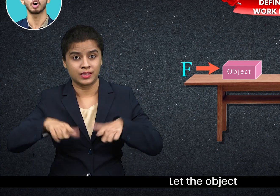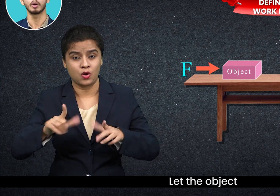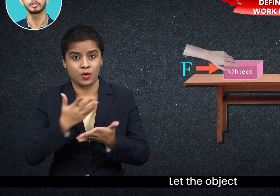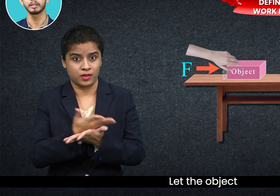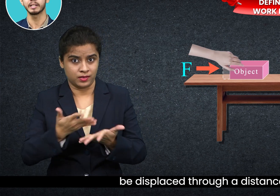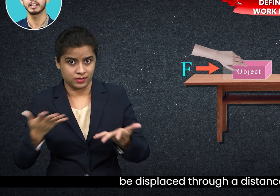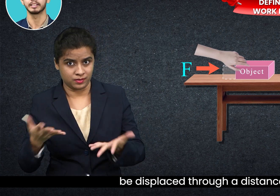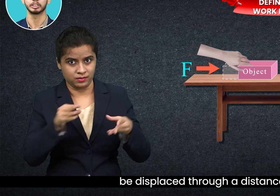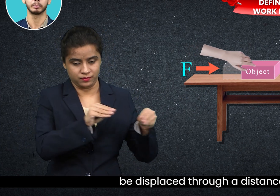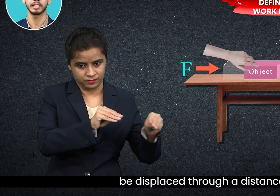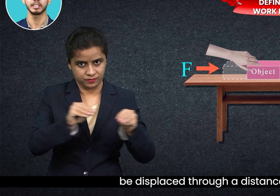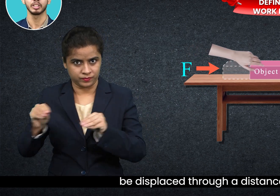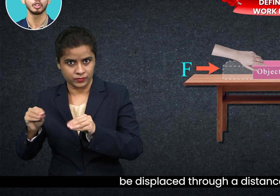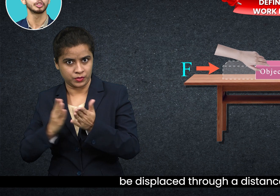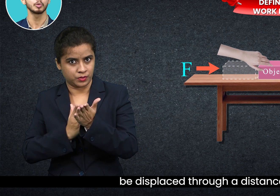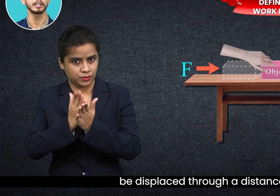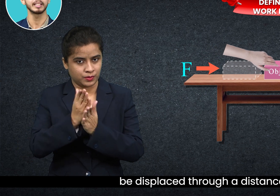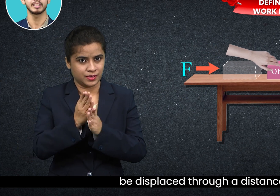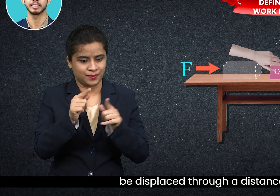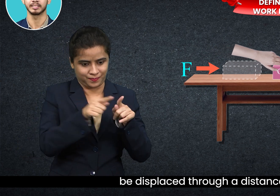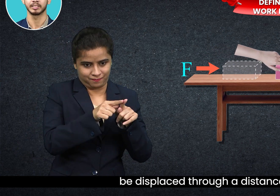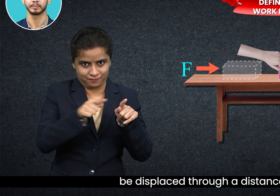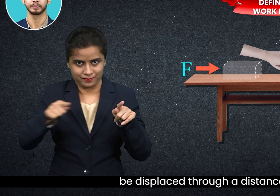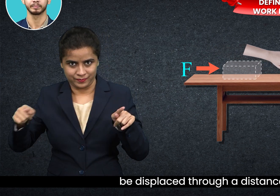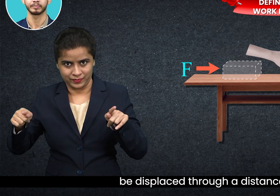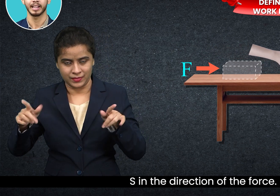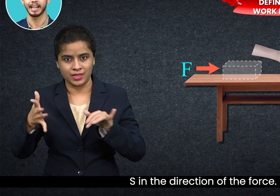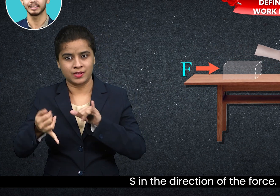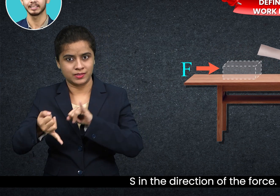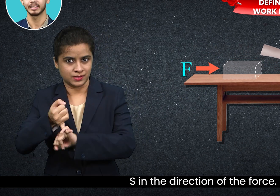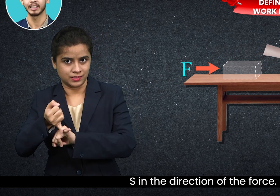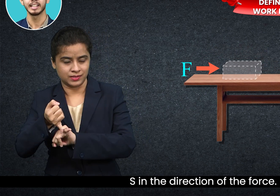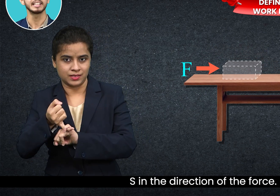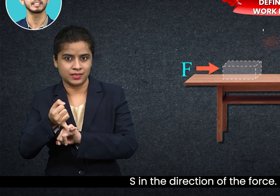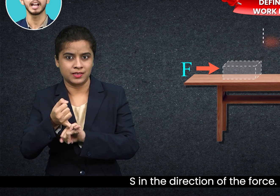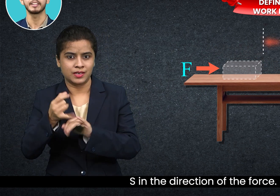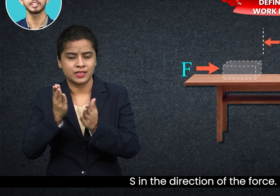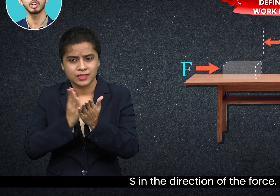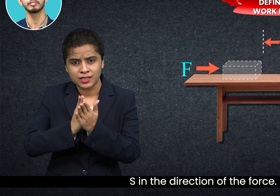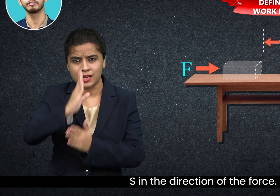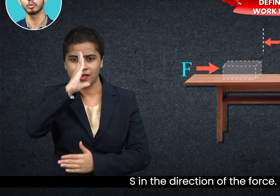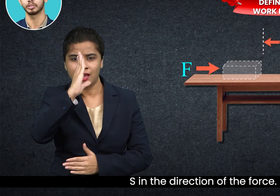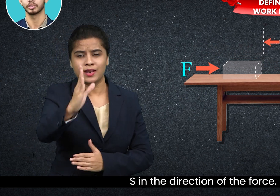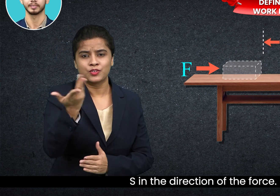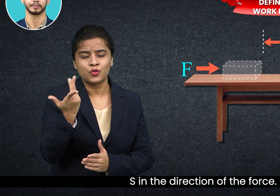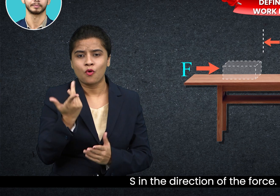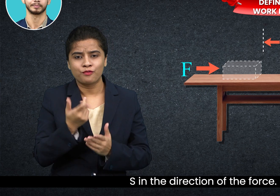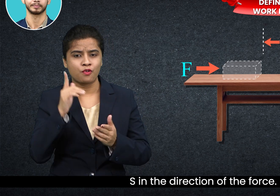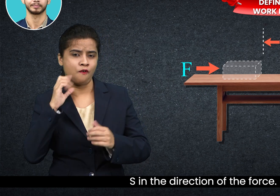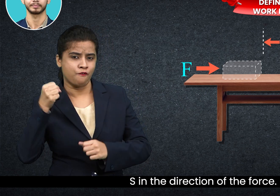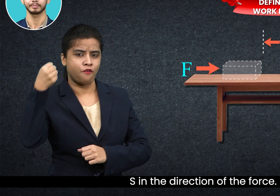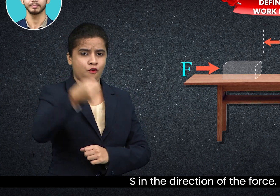Let the object be displaced through a distance S in the direction of the force.